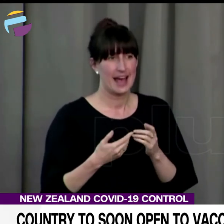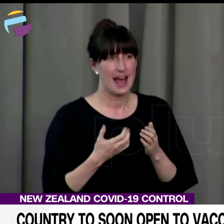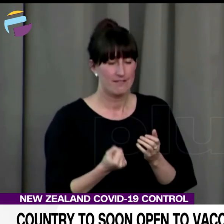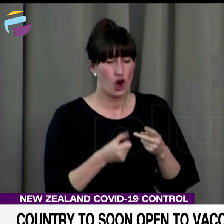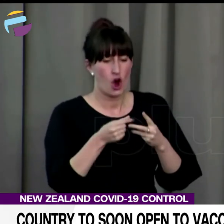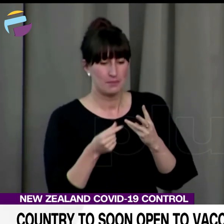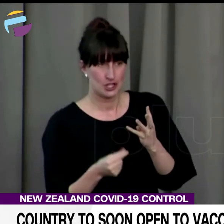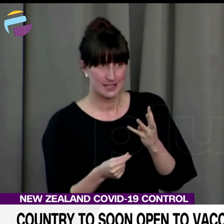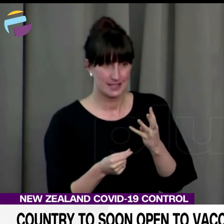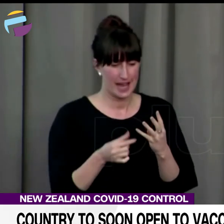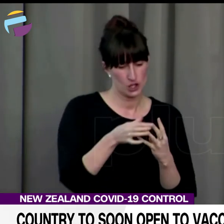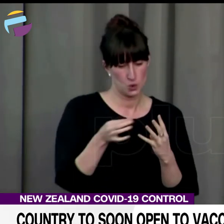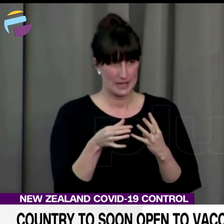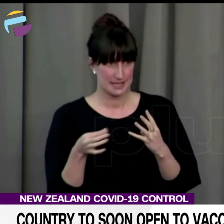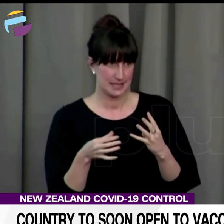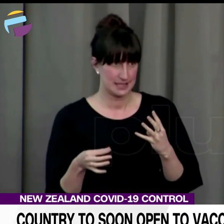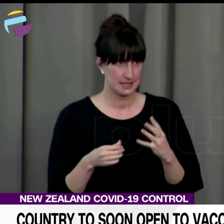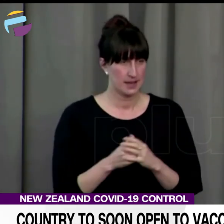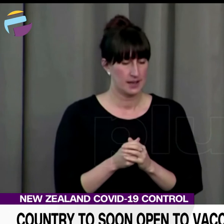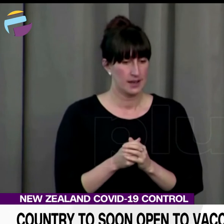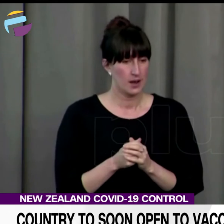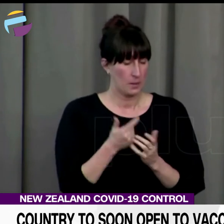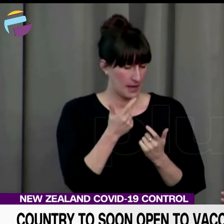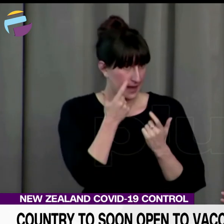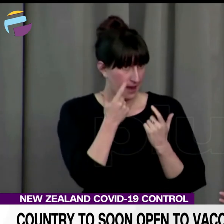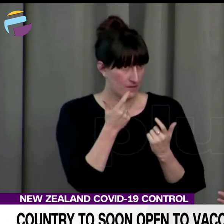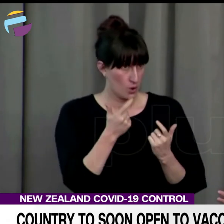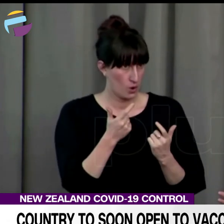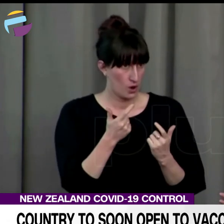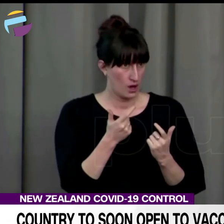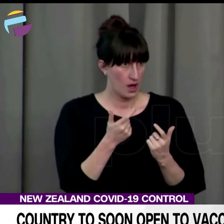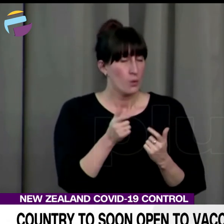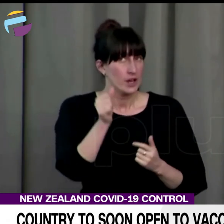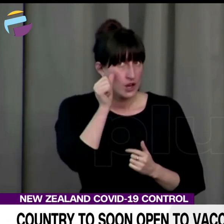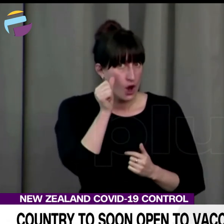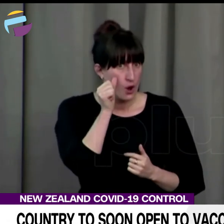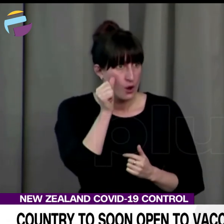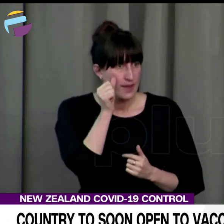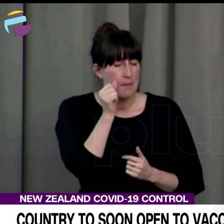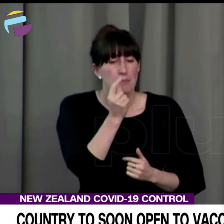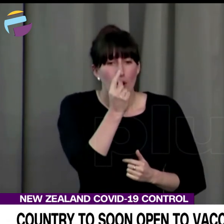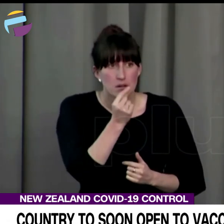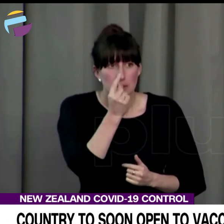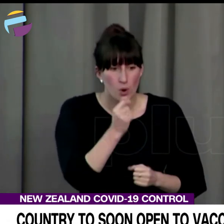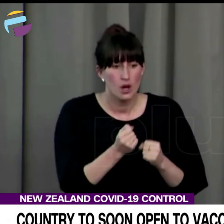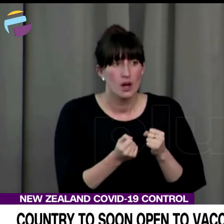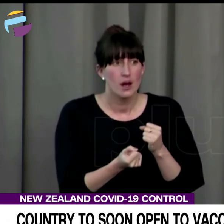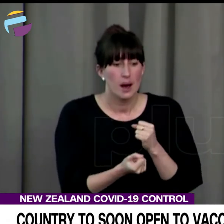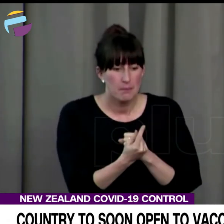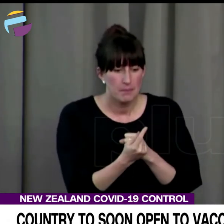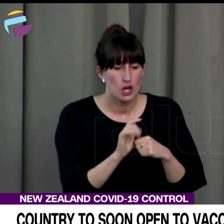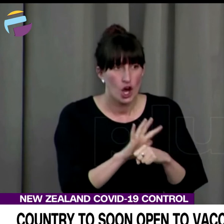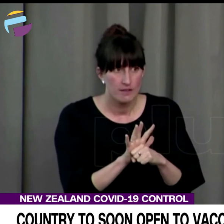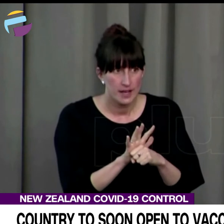choices. And a careful approach that says there won't be zero cases, but when there is one in the community, we crush